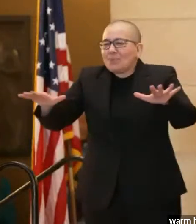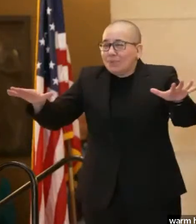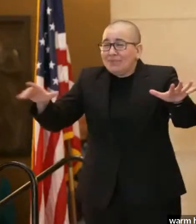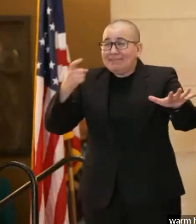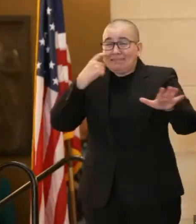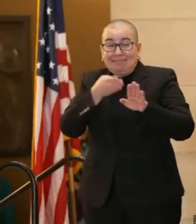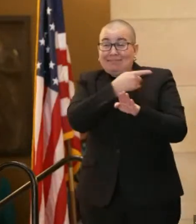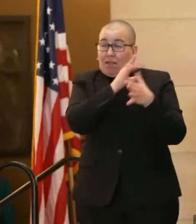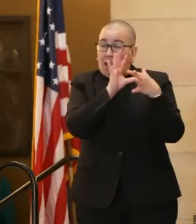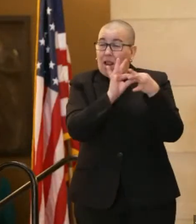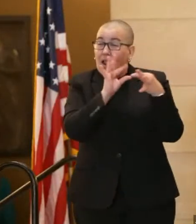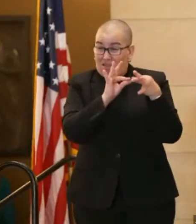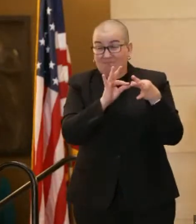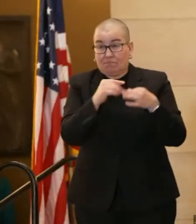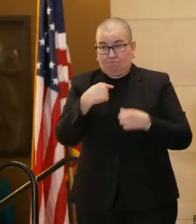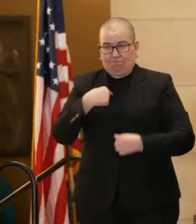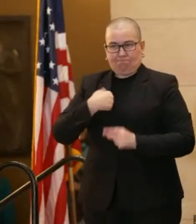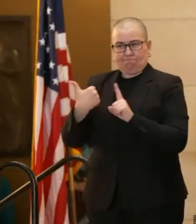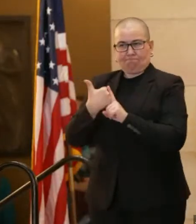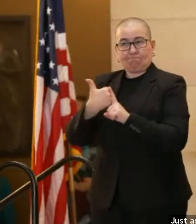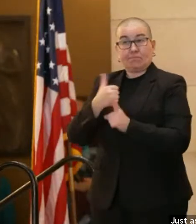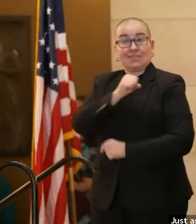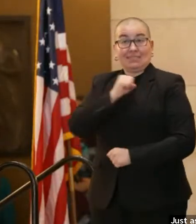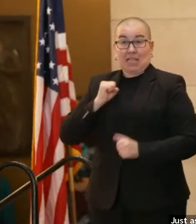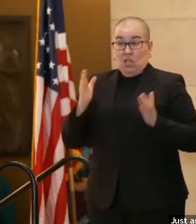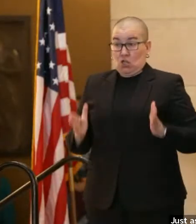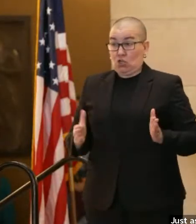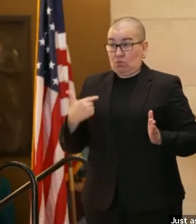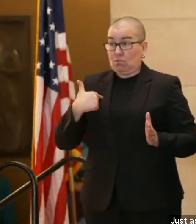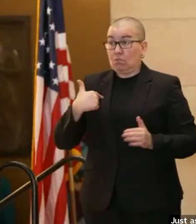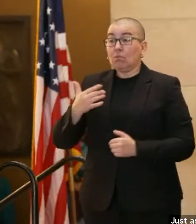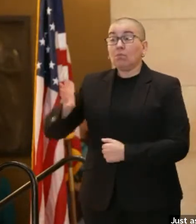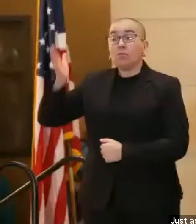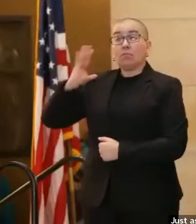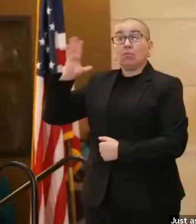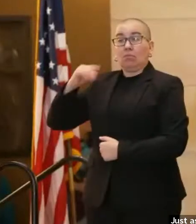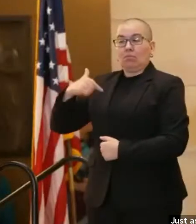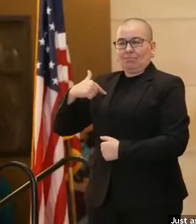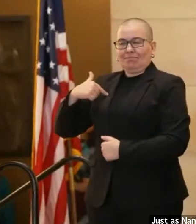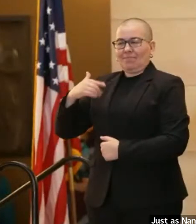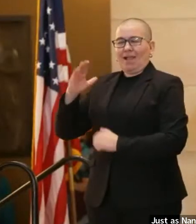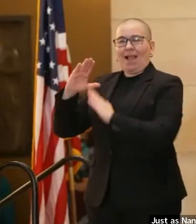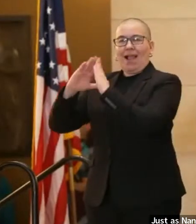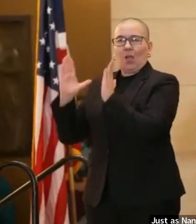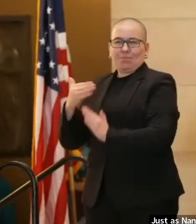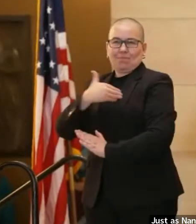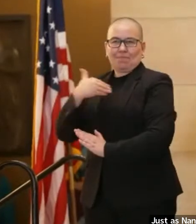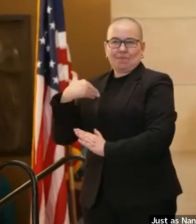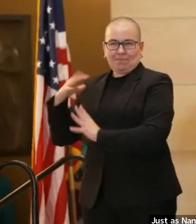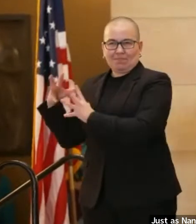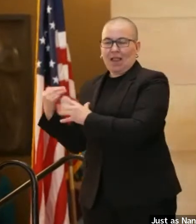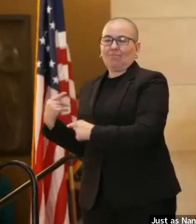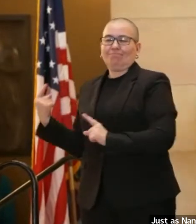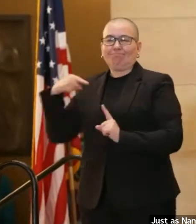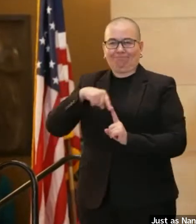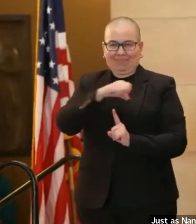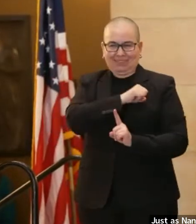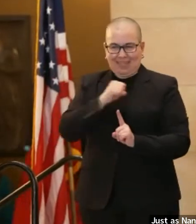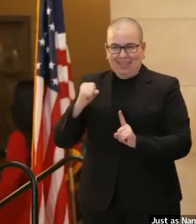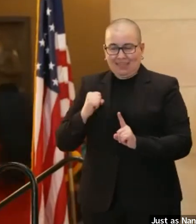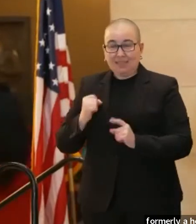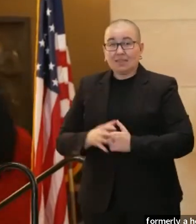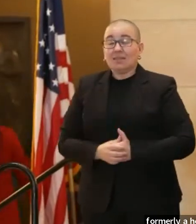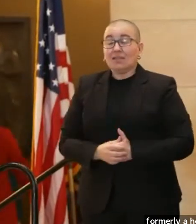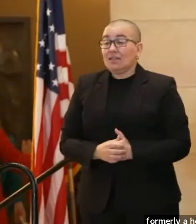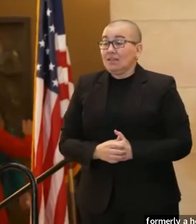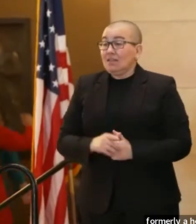am a state senator at this time, formerly a House member, and I'm so pleased to